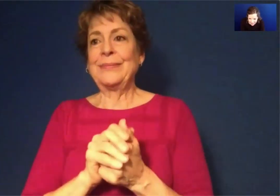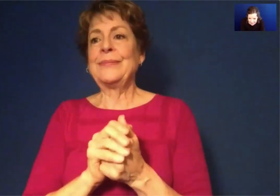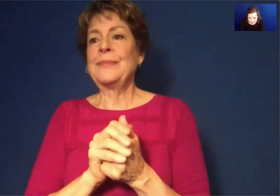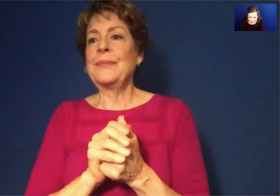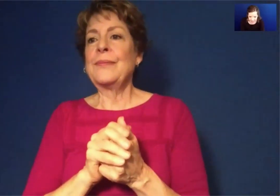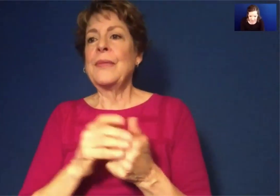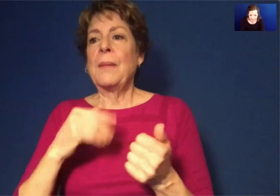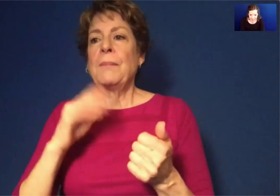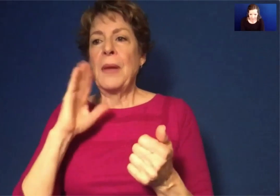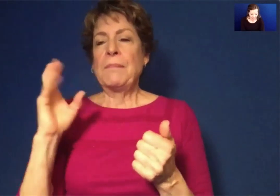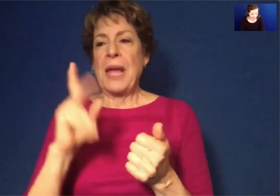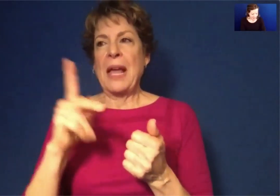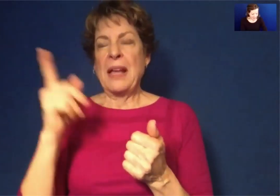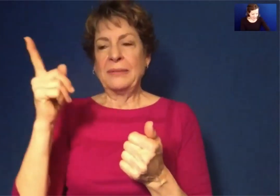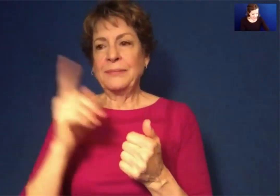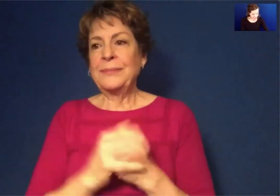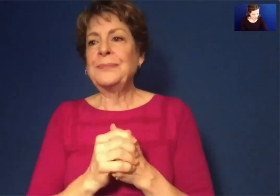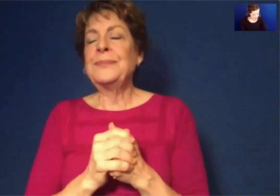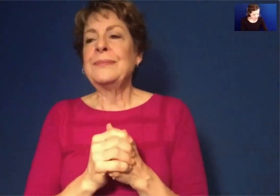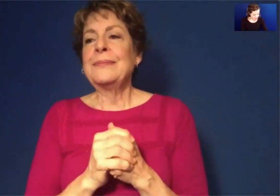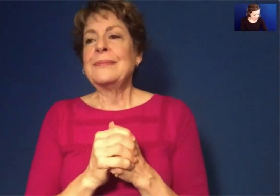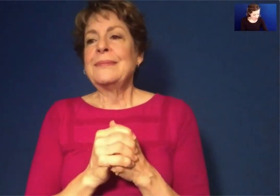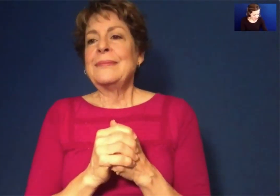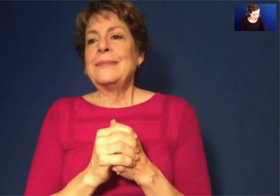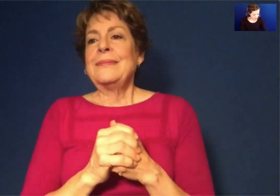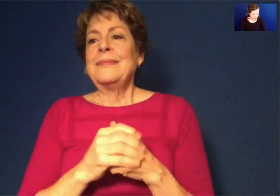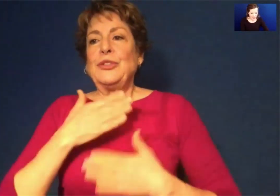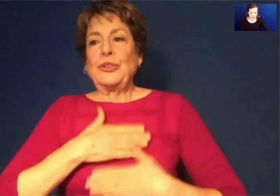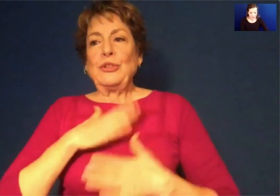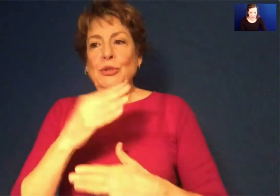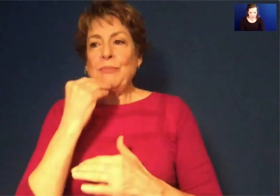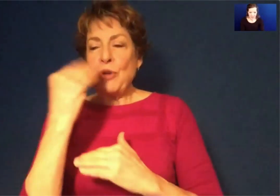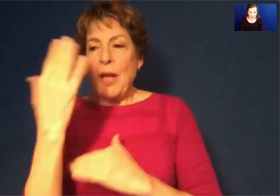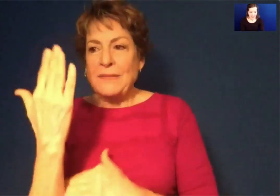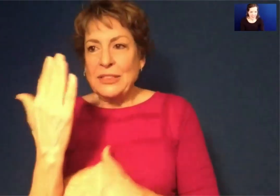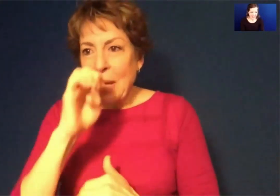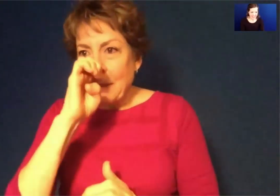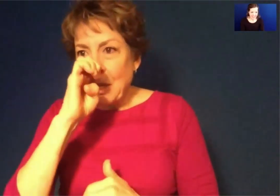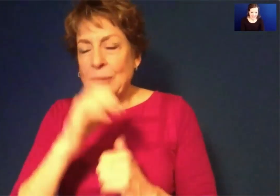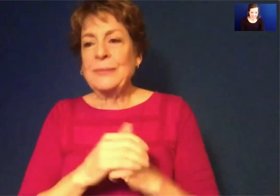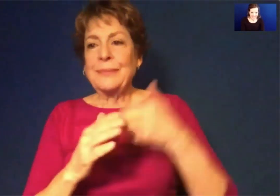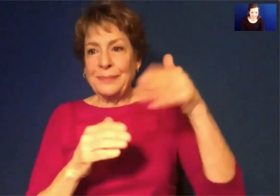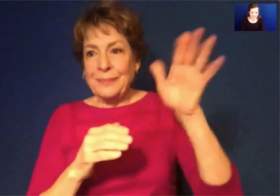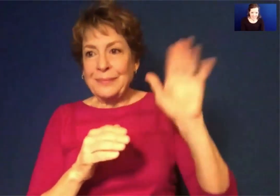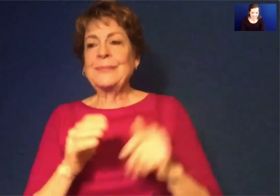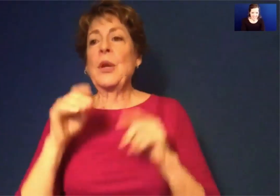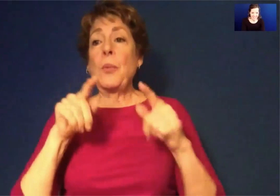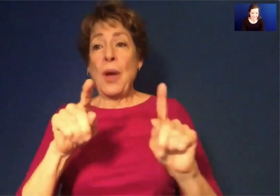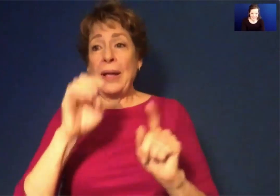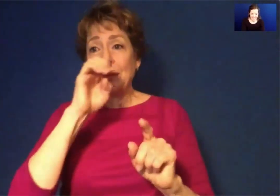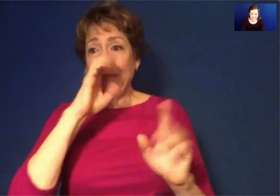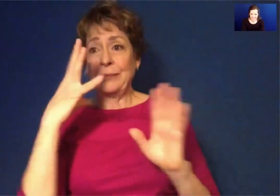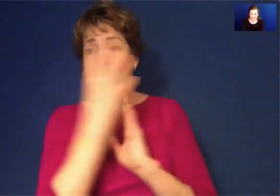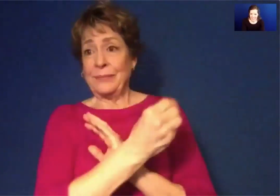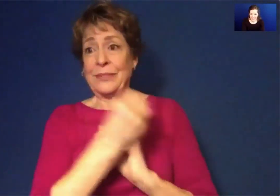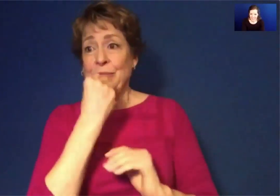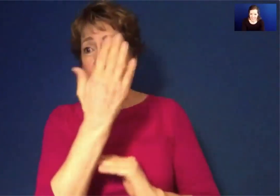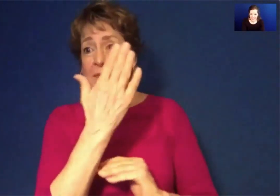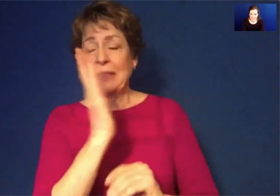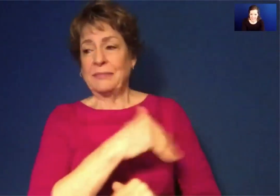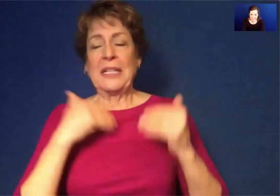his daddy set up the table before we eat. Coming, Daddy. Elmo will be back soon. See you later. Enjoy your breakfast,